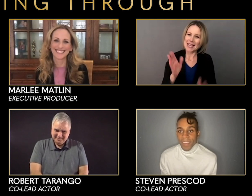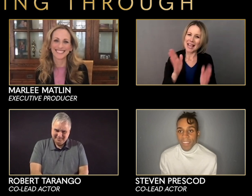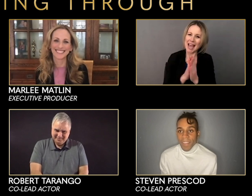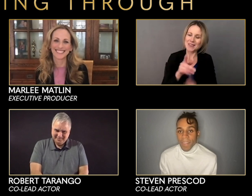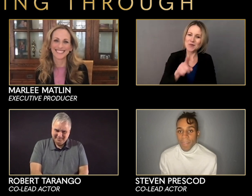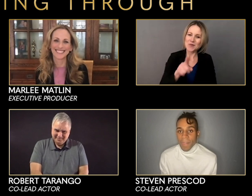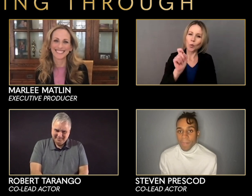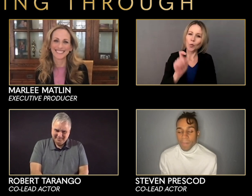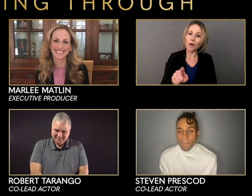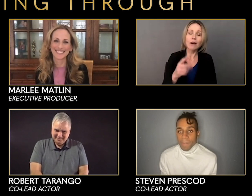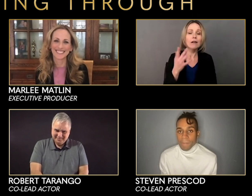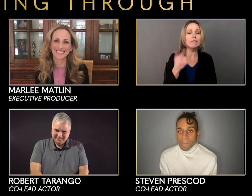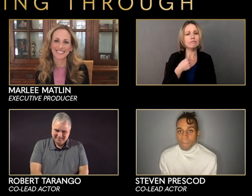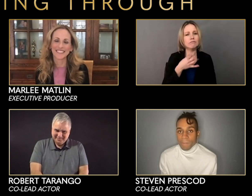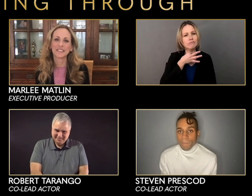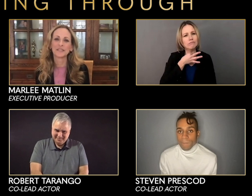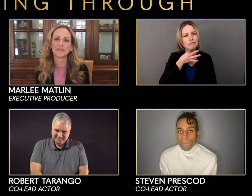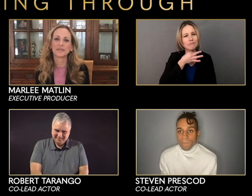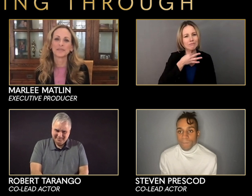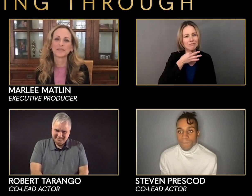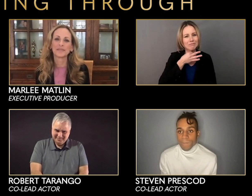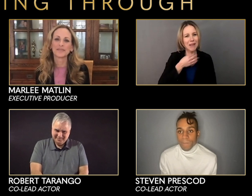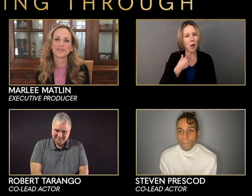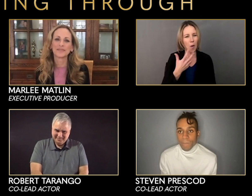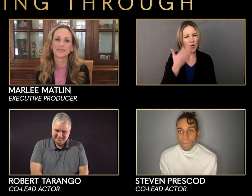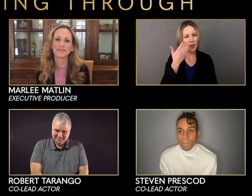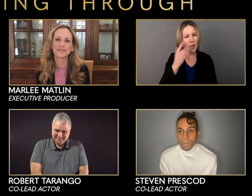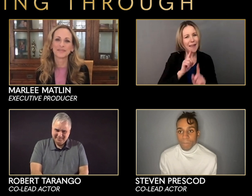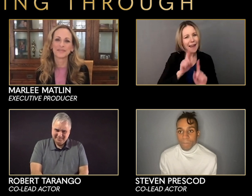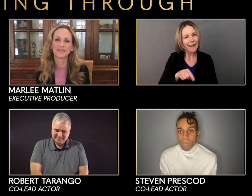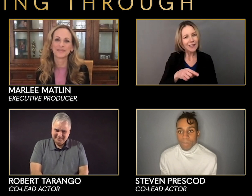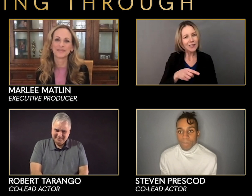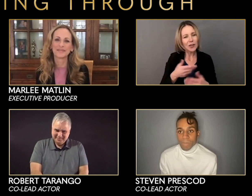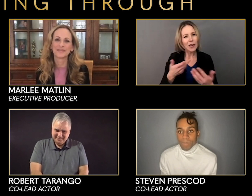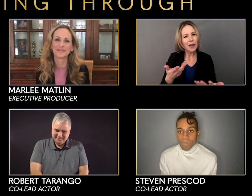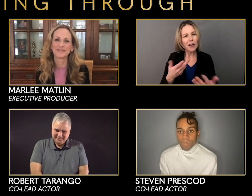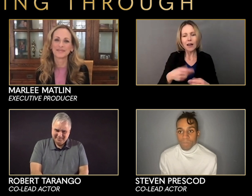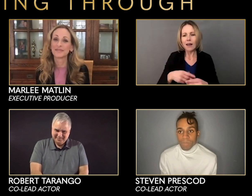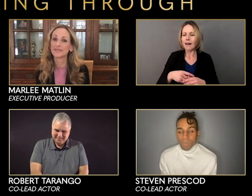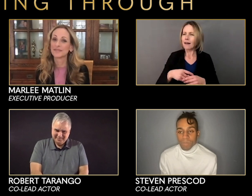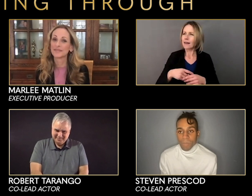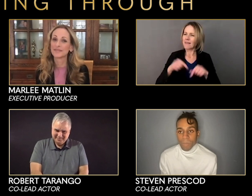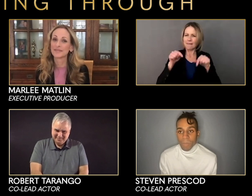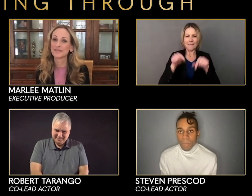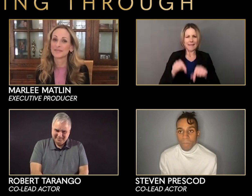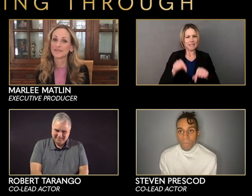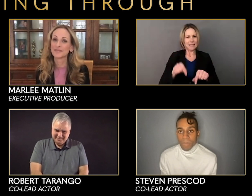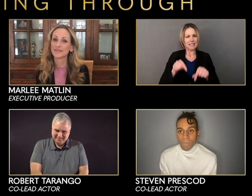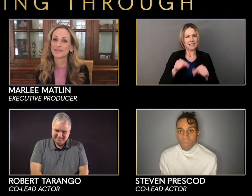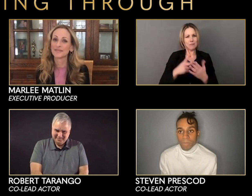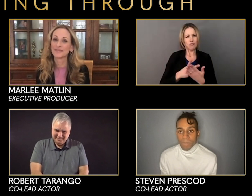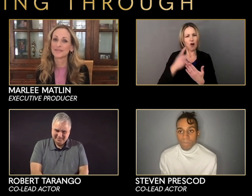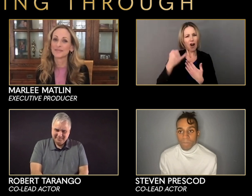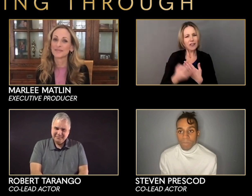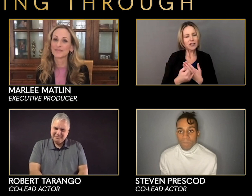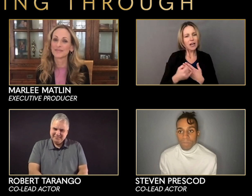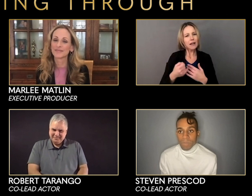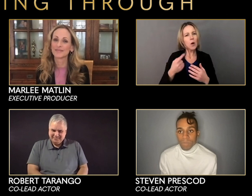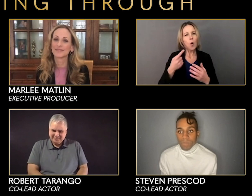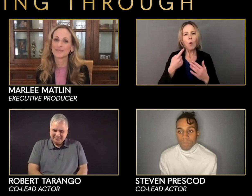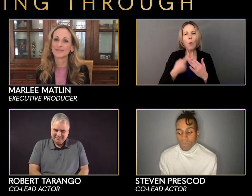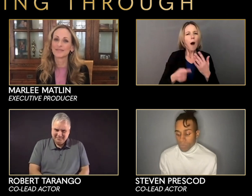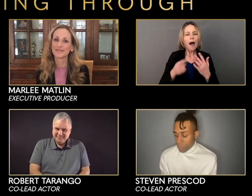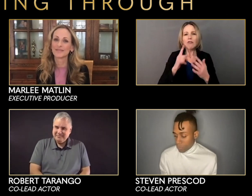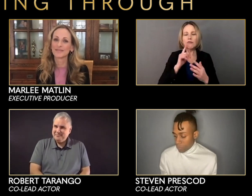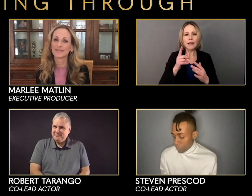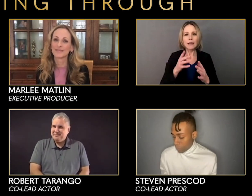would like to know the answer. What was it about this project that really got your attention?